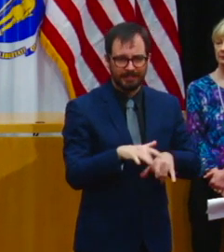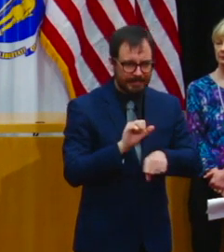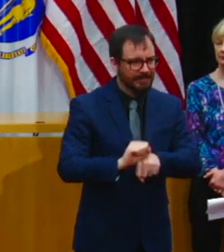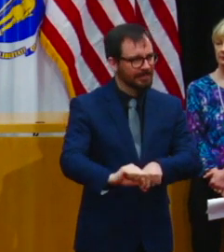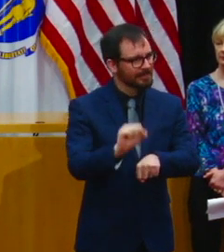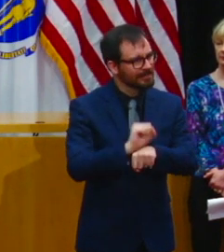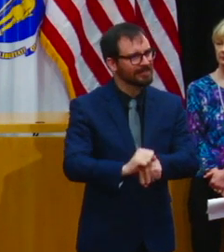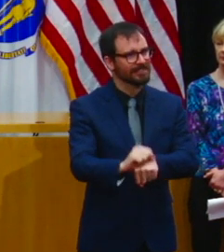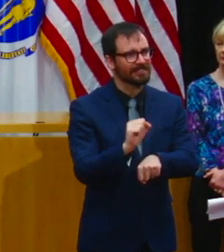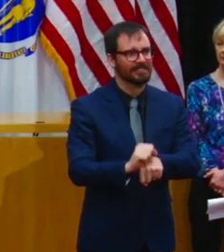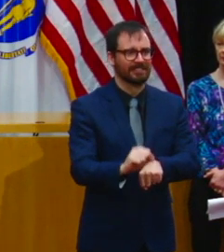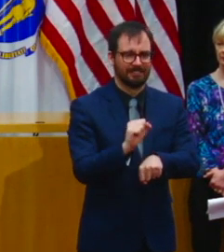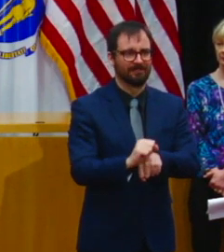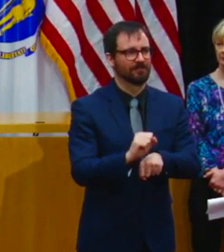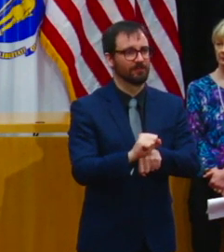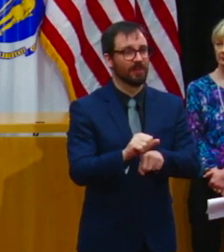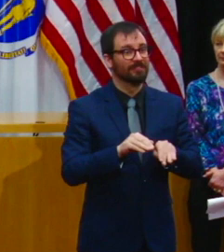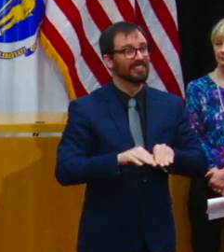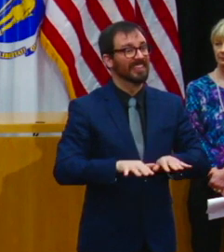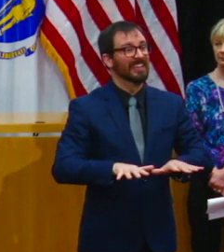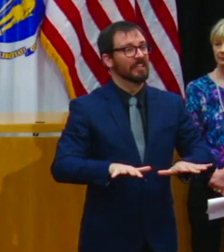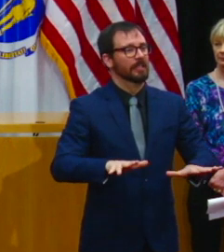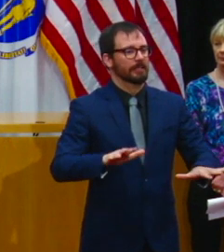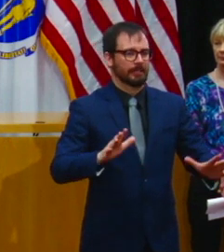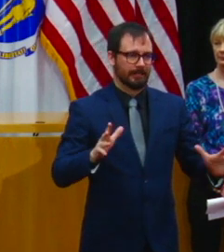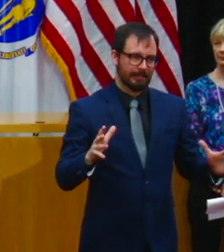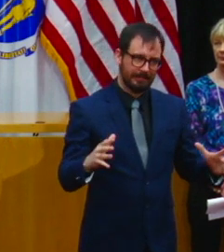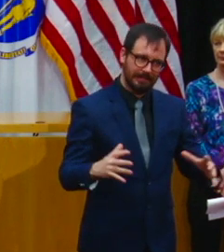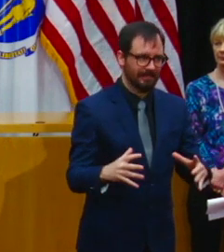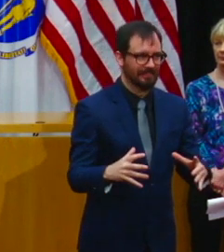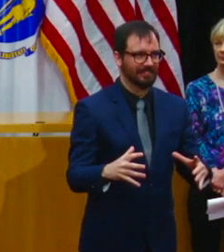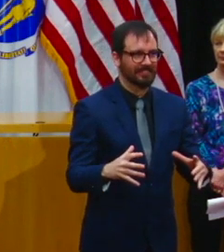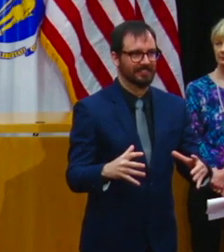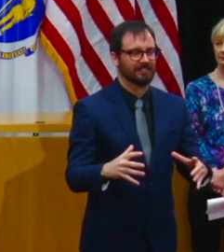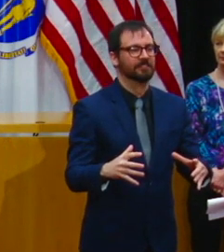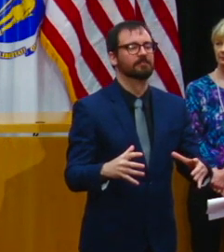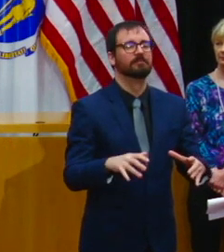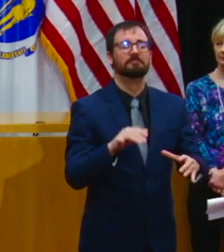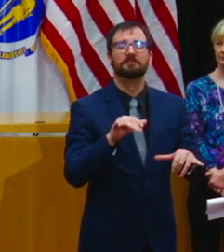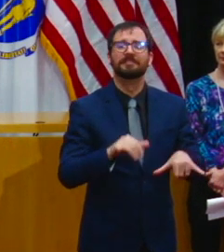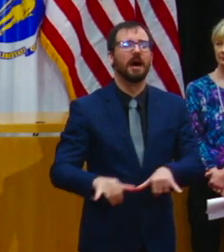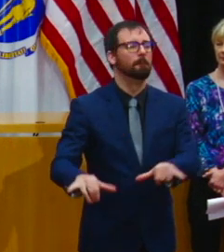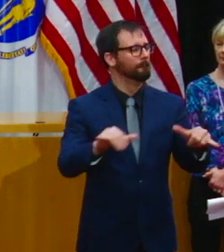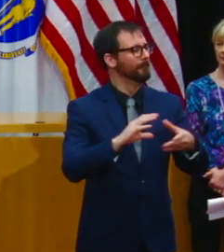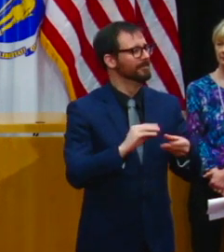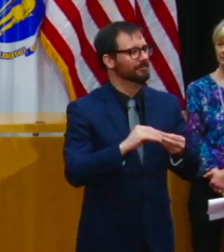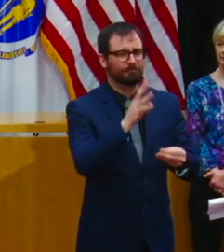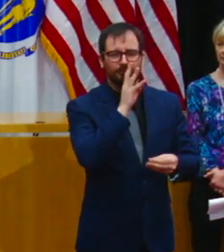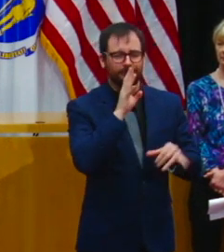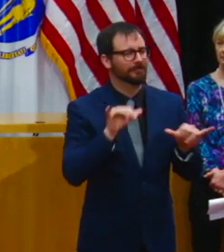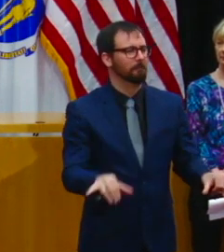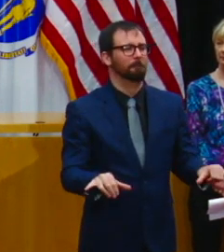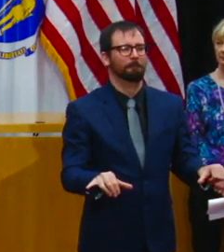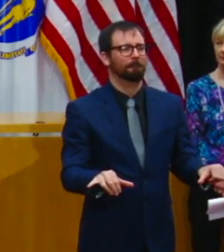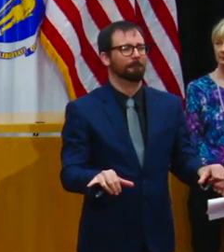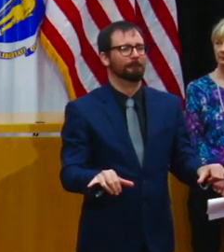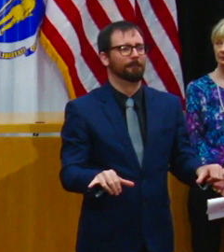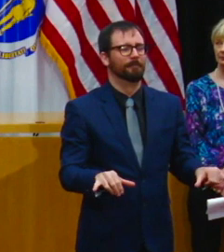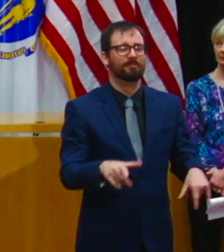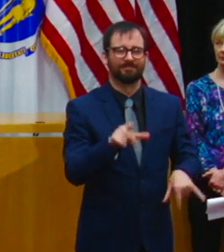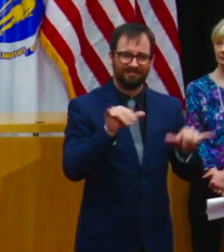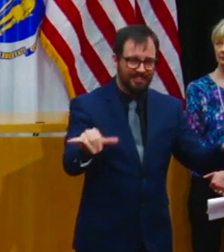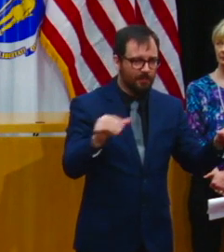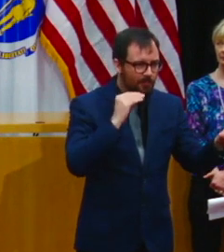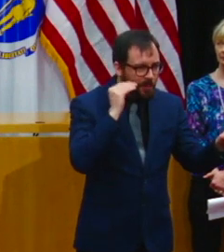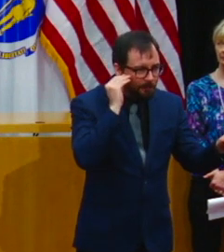they all have said the same thing. Stay home, stop the spread. Before I introduce a rather